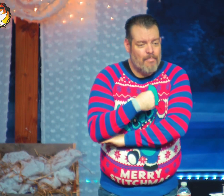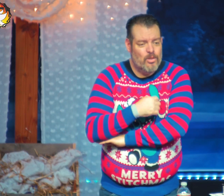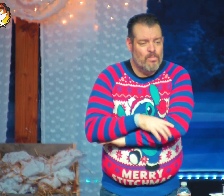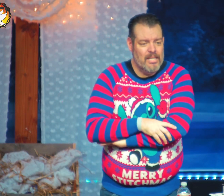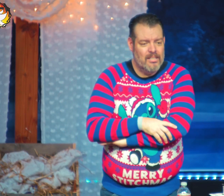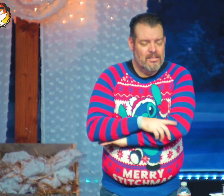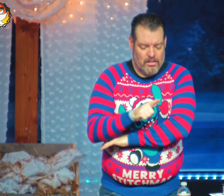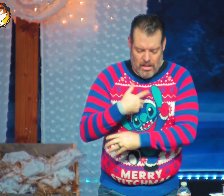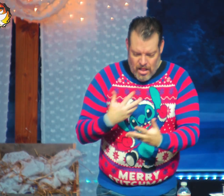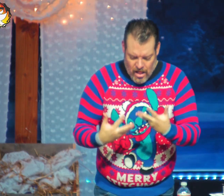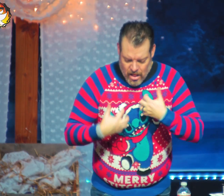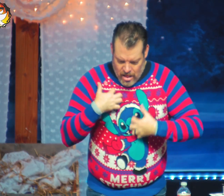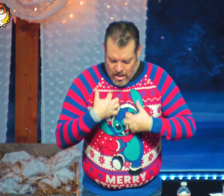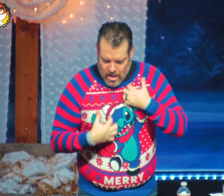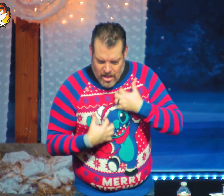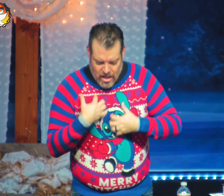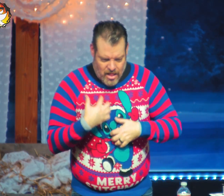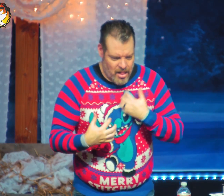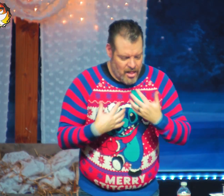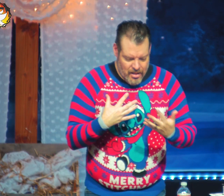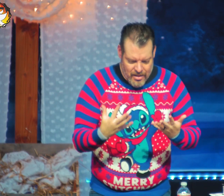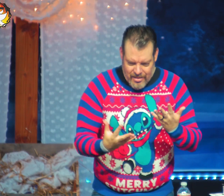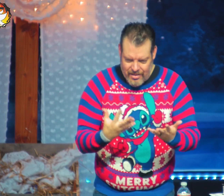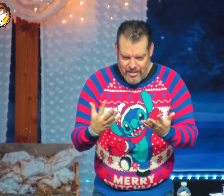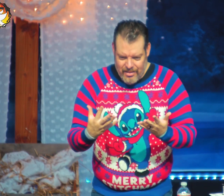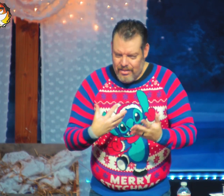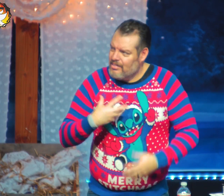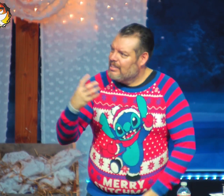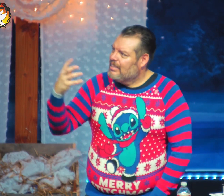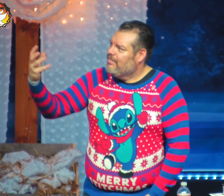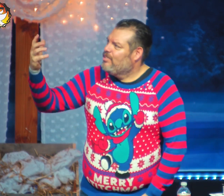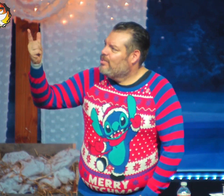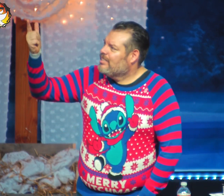Paul is writing this with a promise. When you do this,